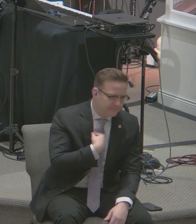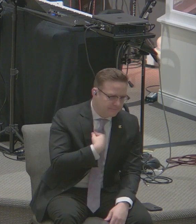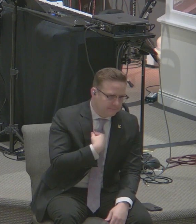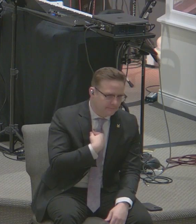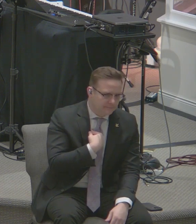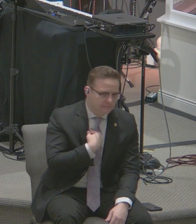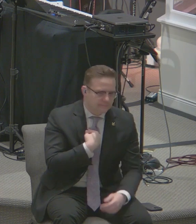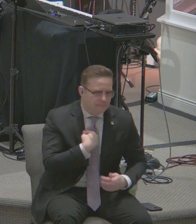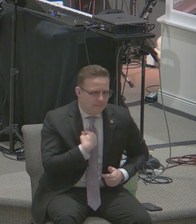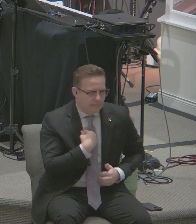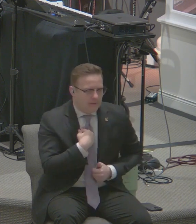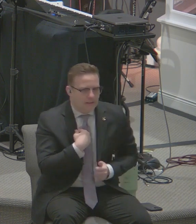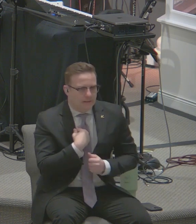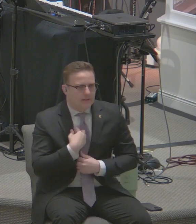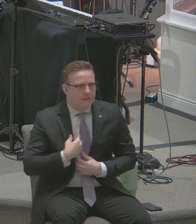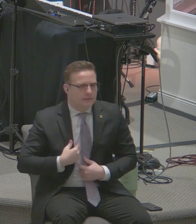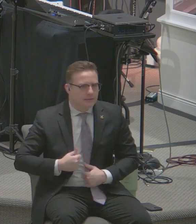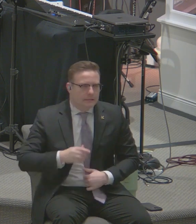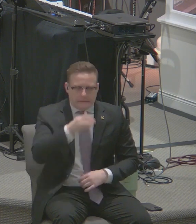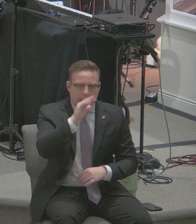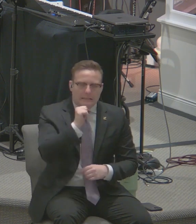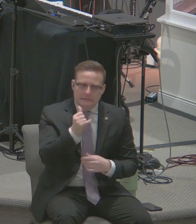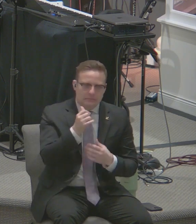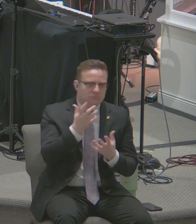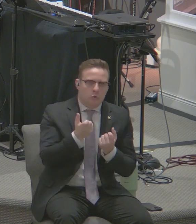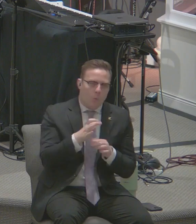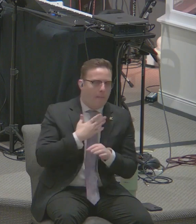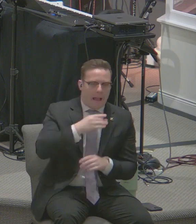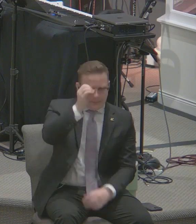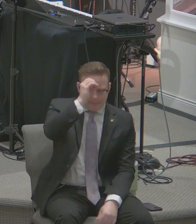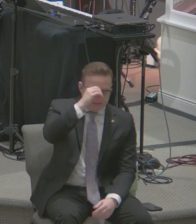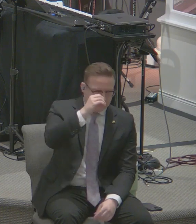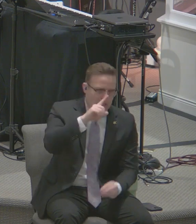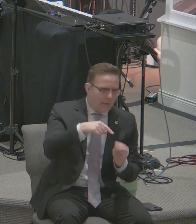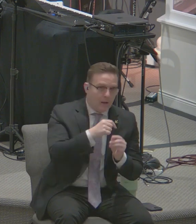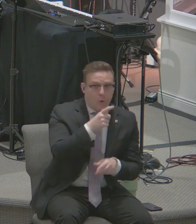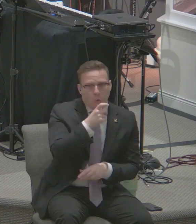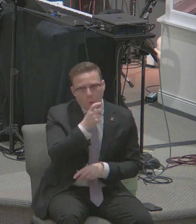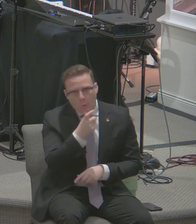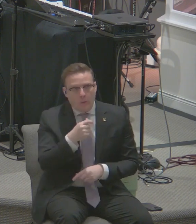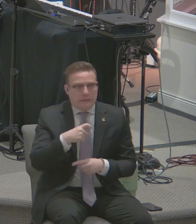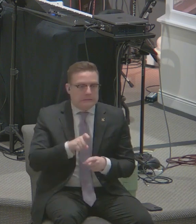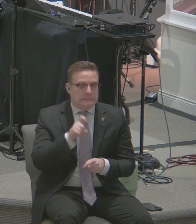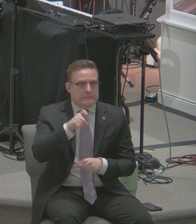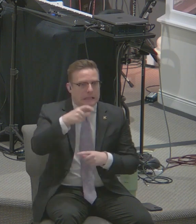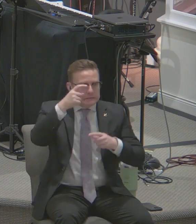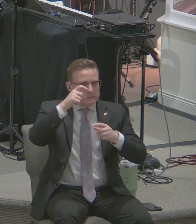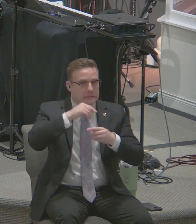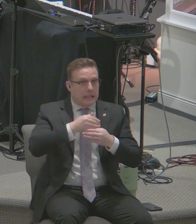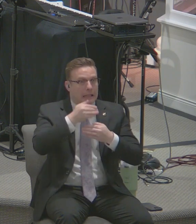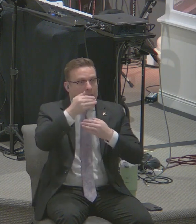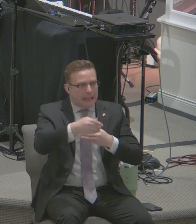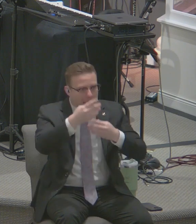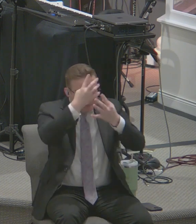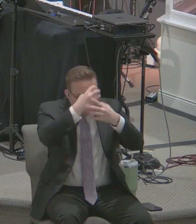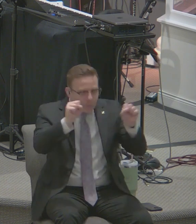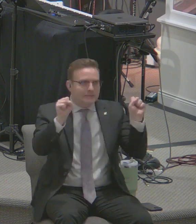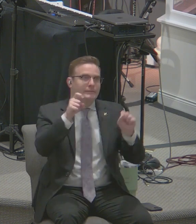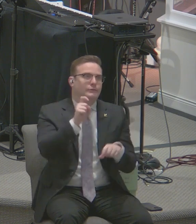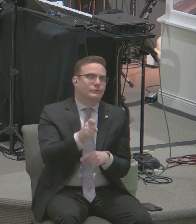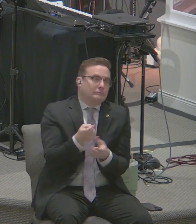He did not. He did not ask me what I think about who the next president of the United States should